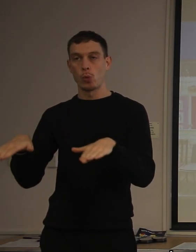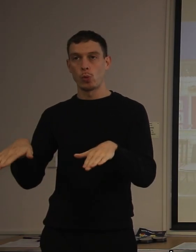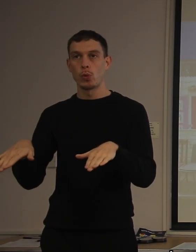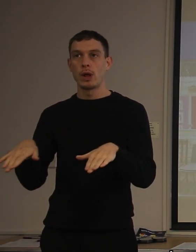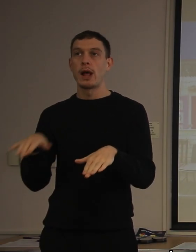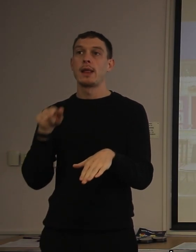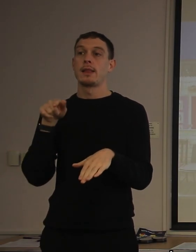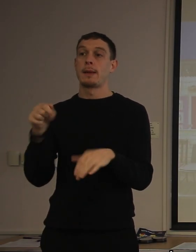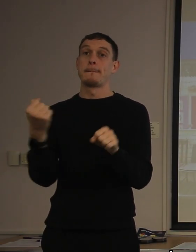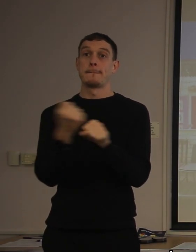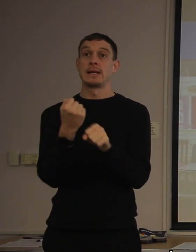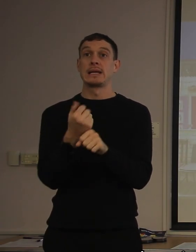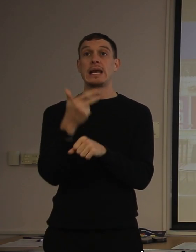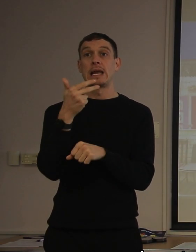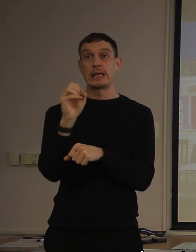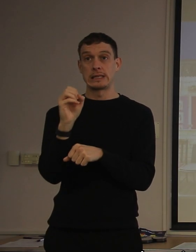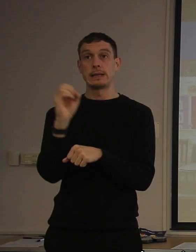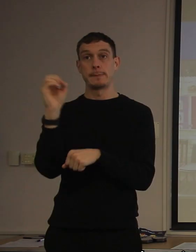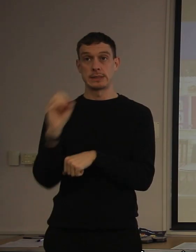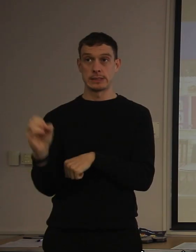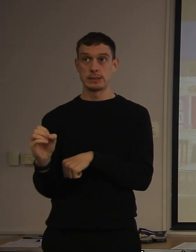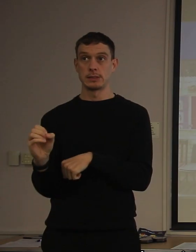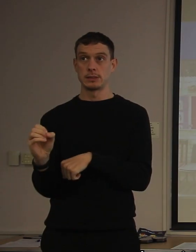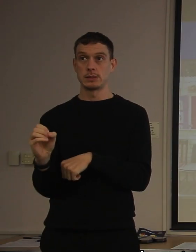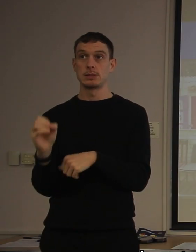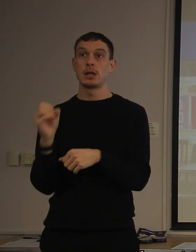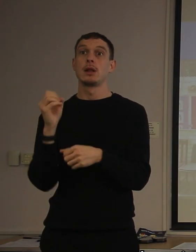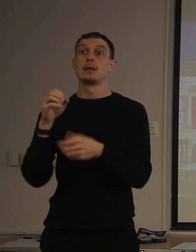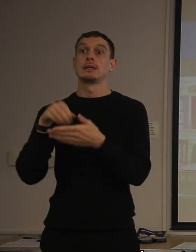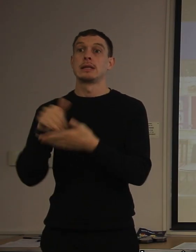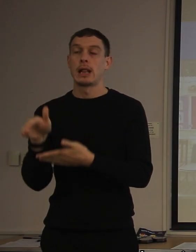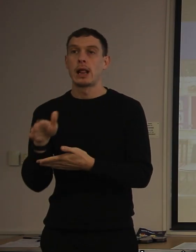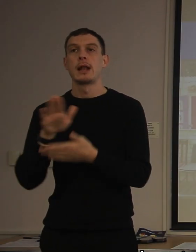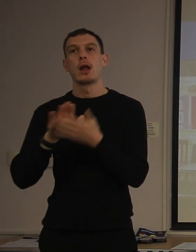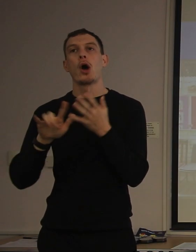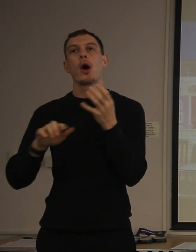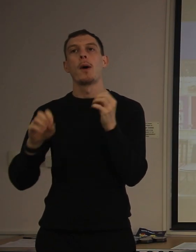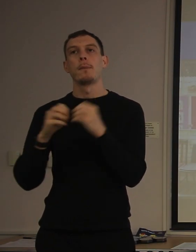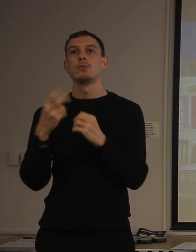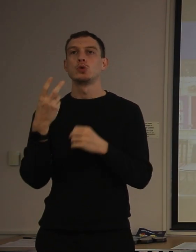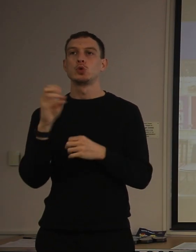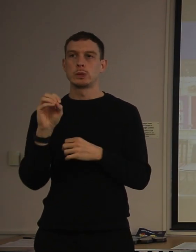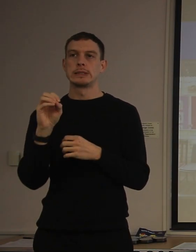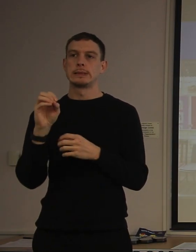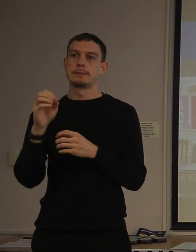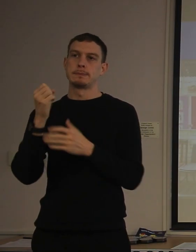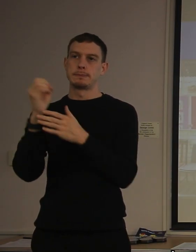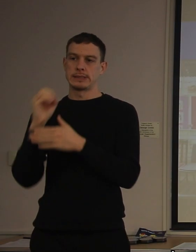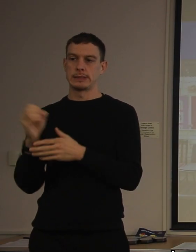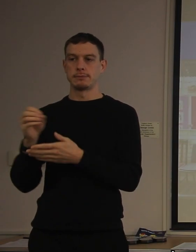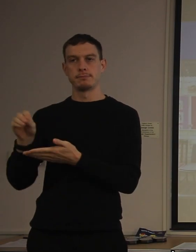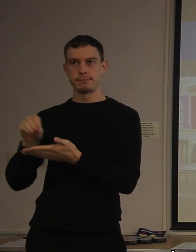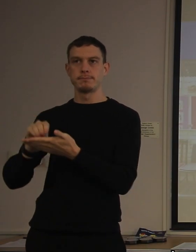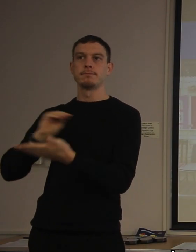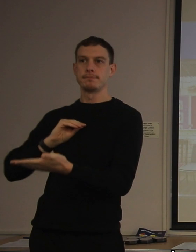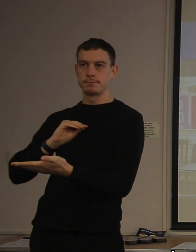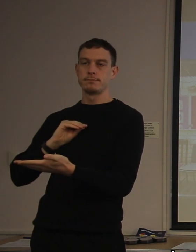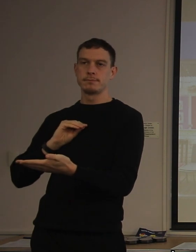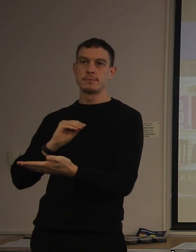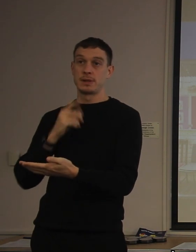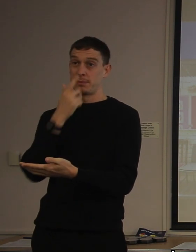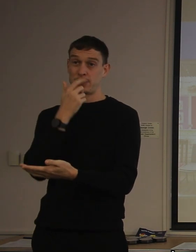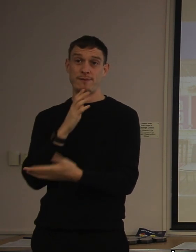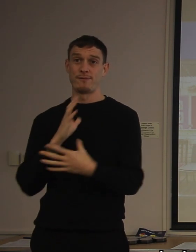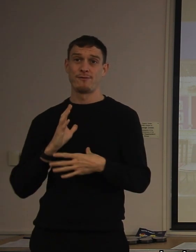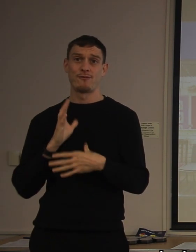80% of whatever it is that sales for, and the hub takes 20% commission. And you can use the makerspace free of